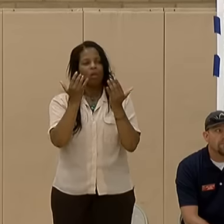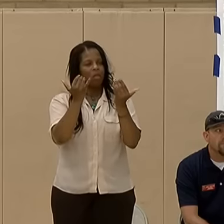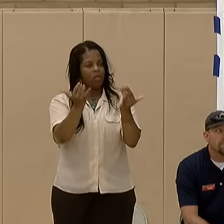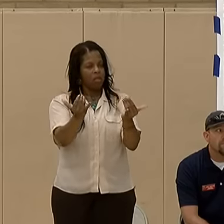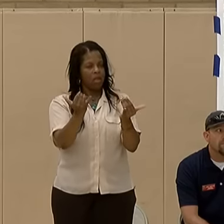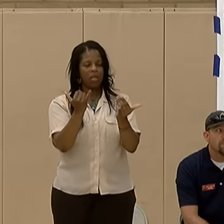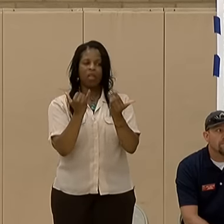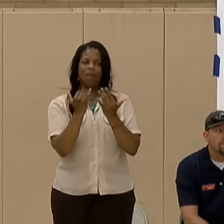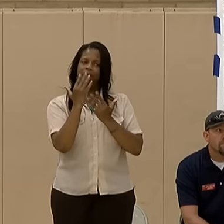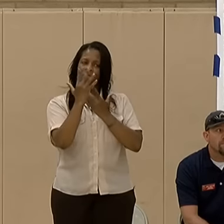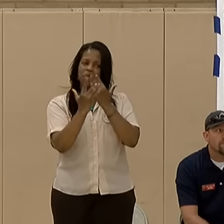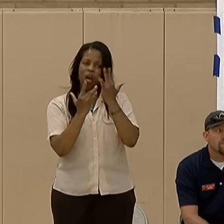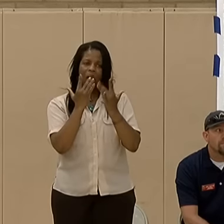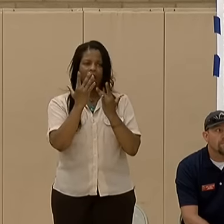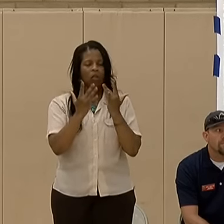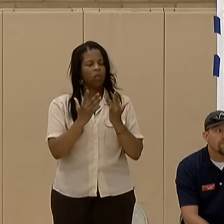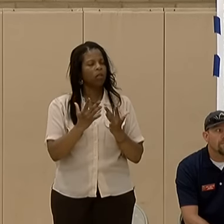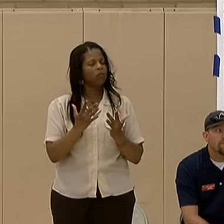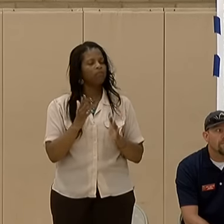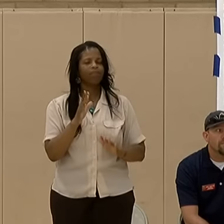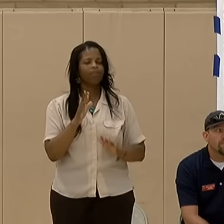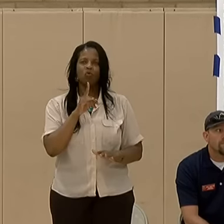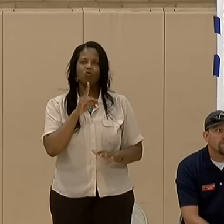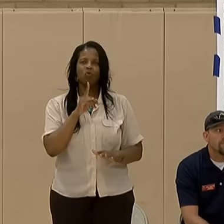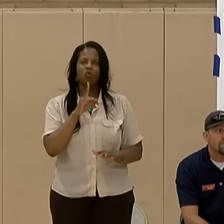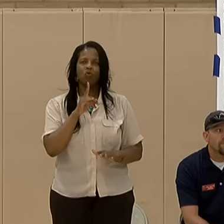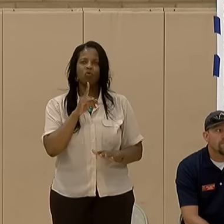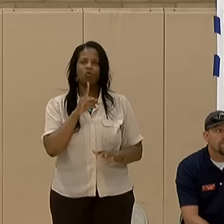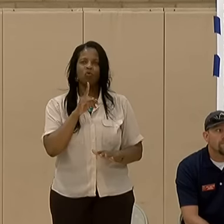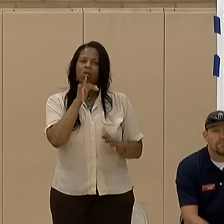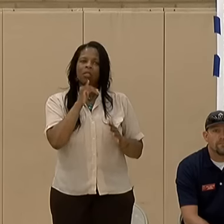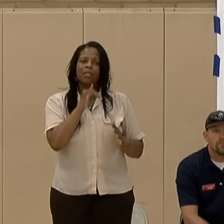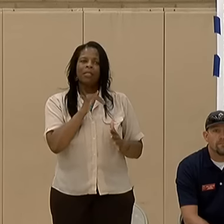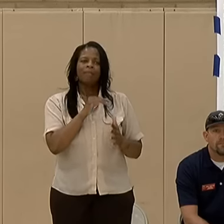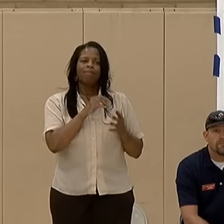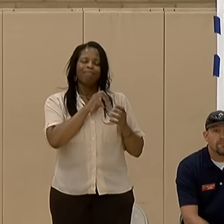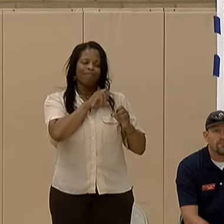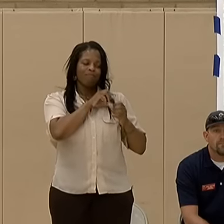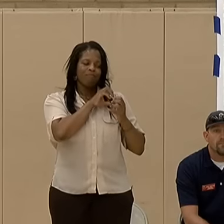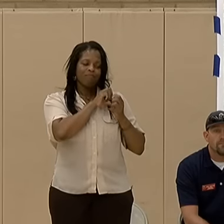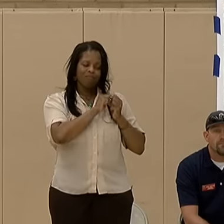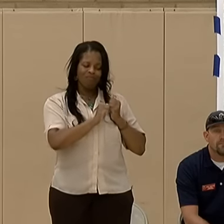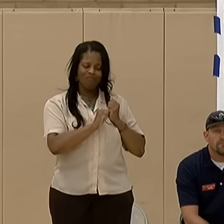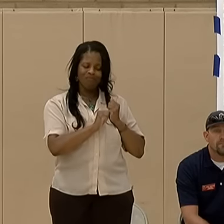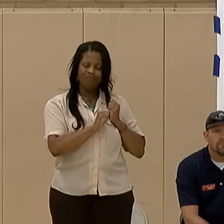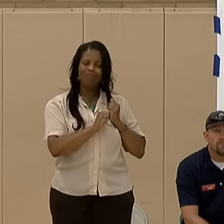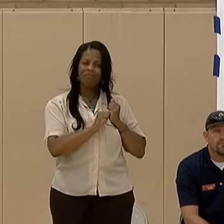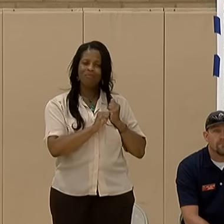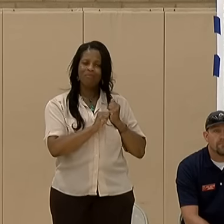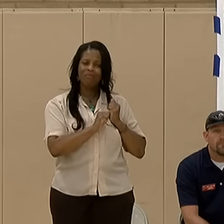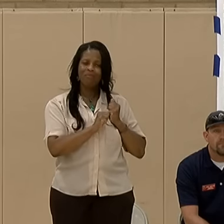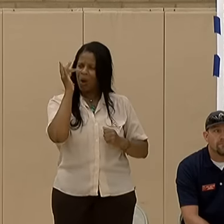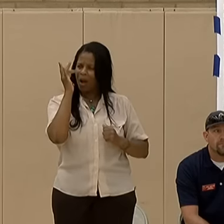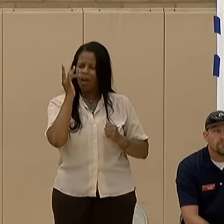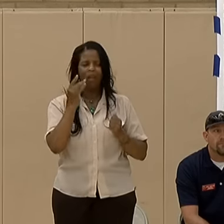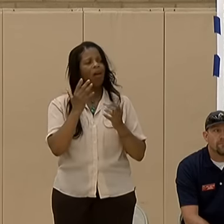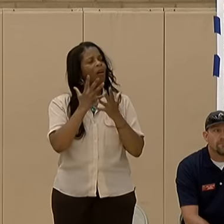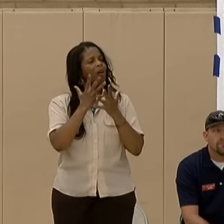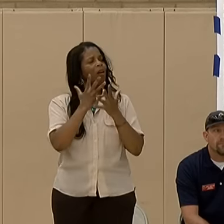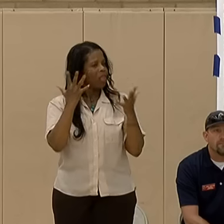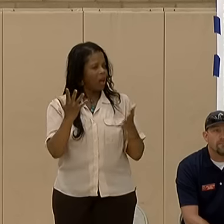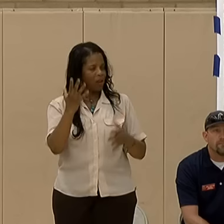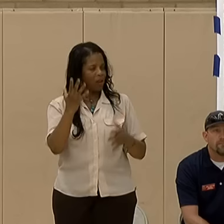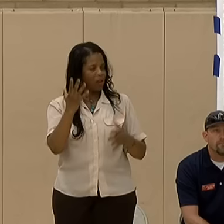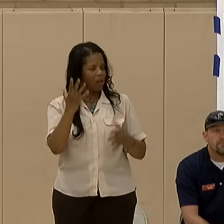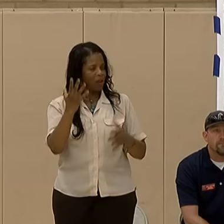to the Kern County Fire Department, the Sequoia National Forest, the BLM, because a lot of our firefighters live in